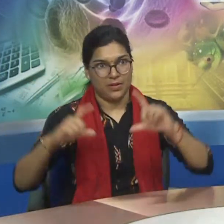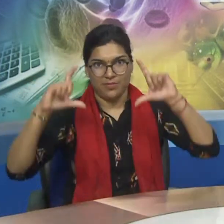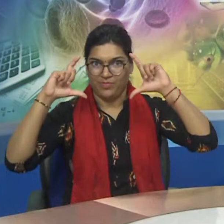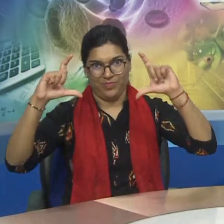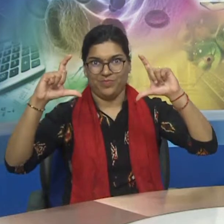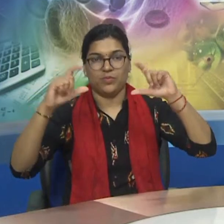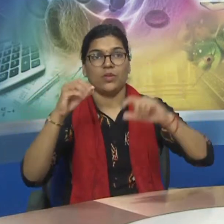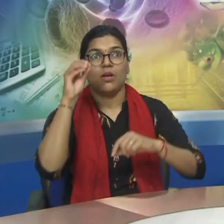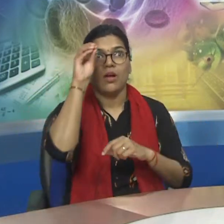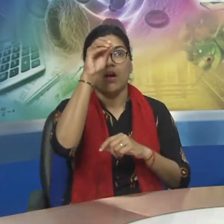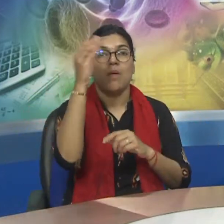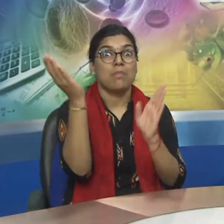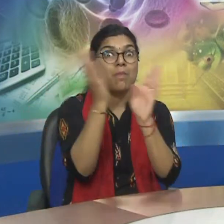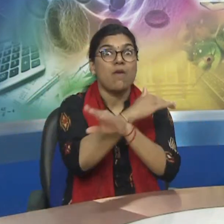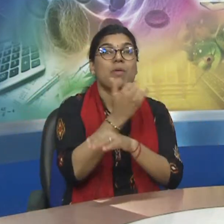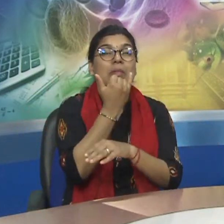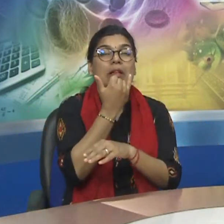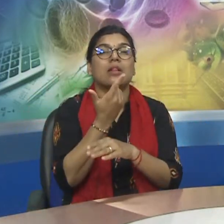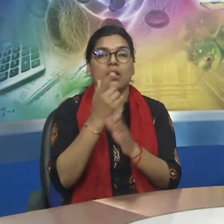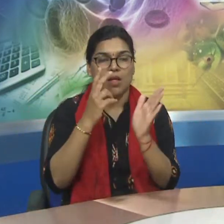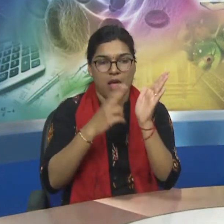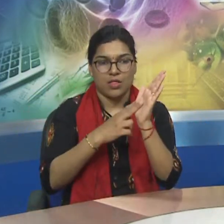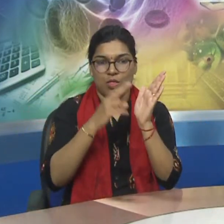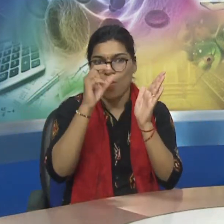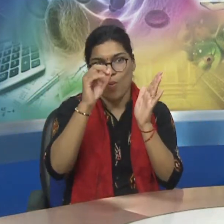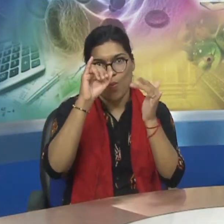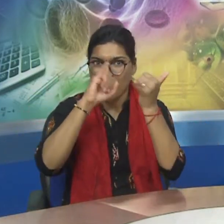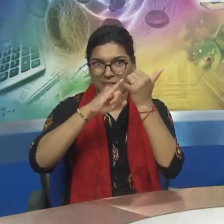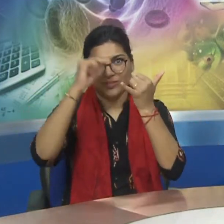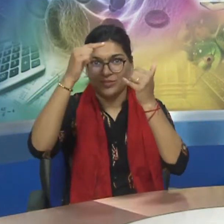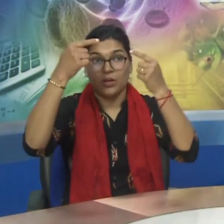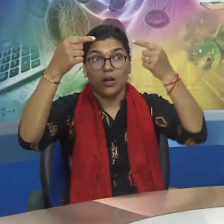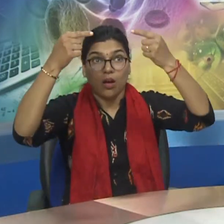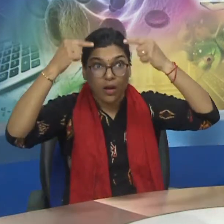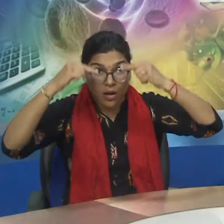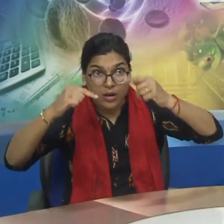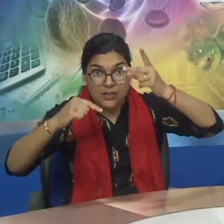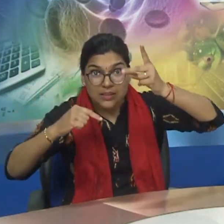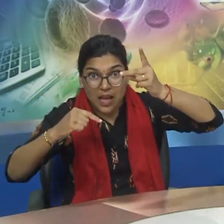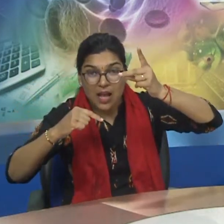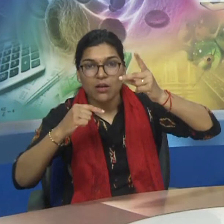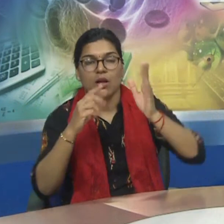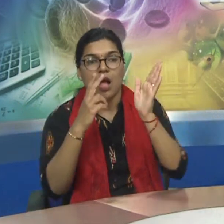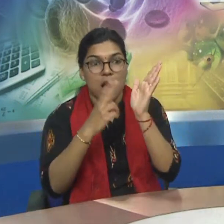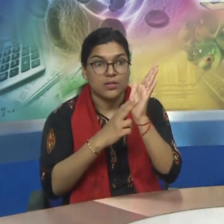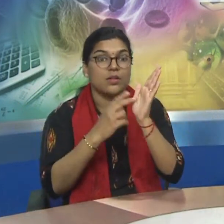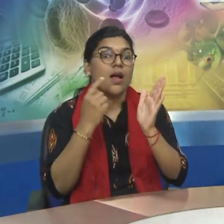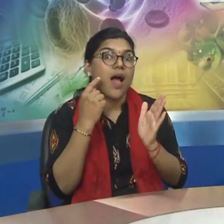command is used for replacing the previous word. Like we just